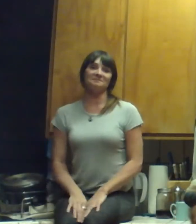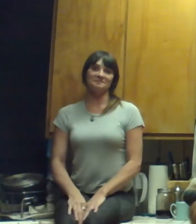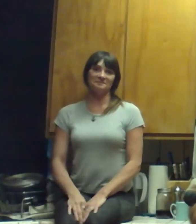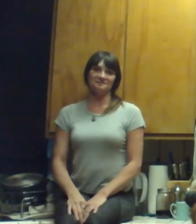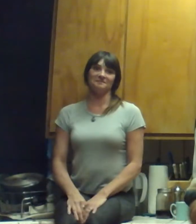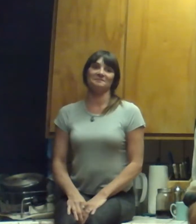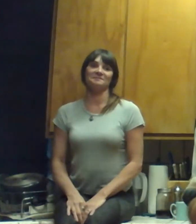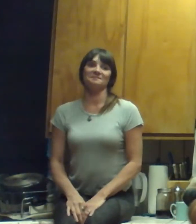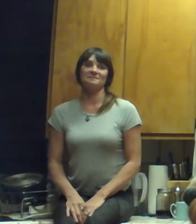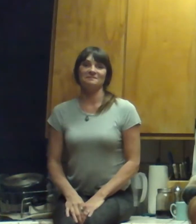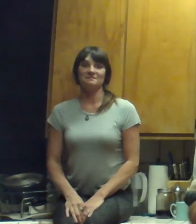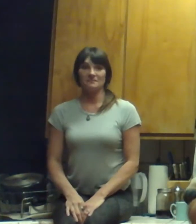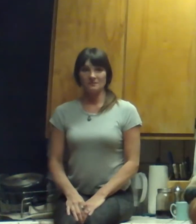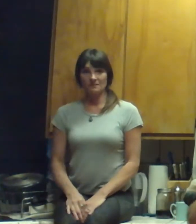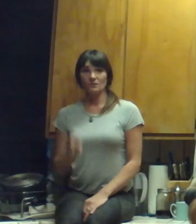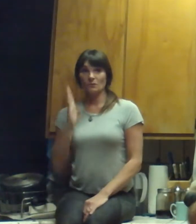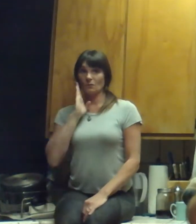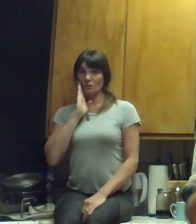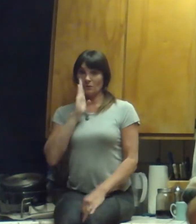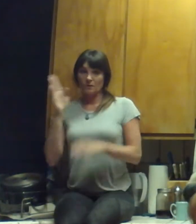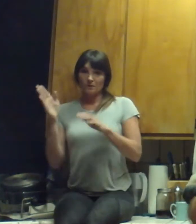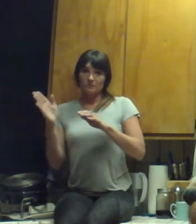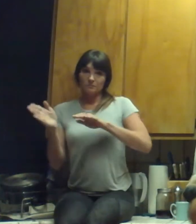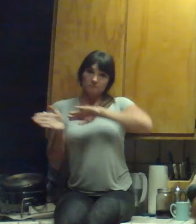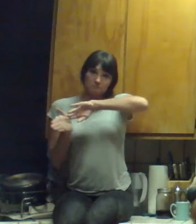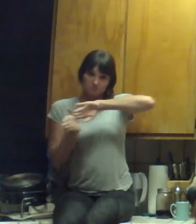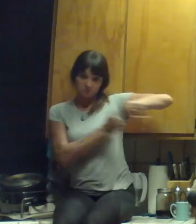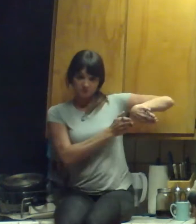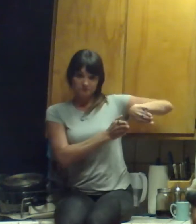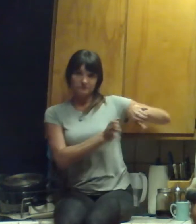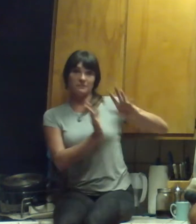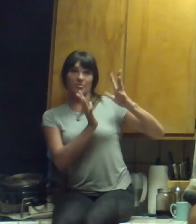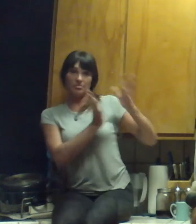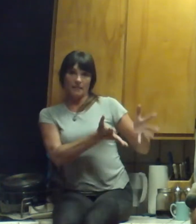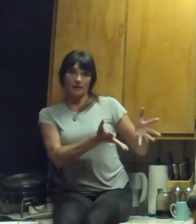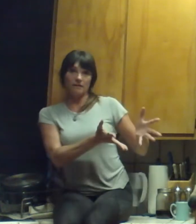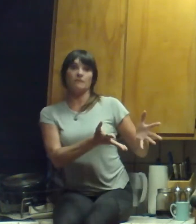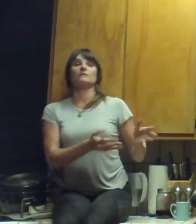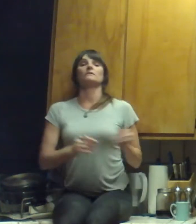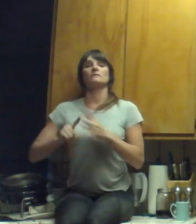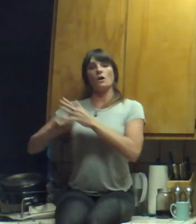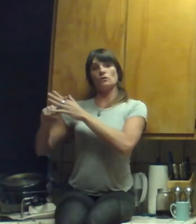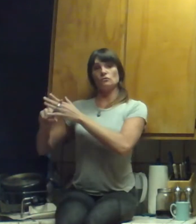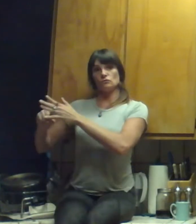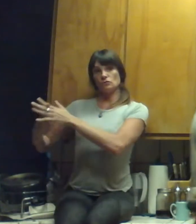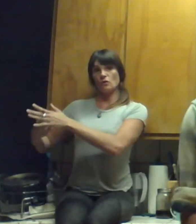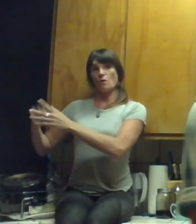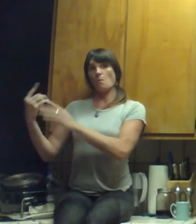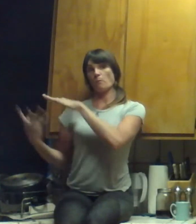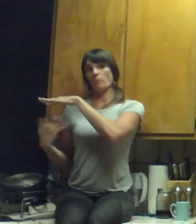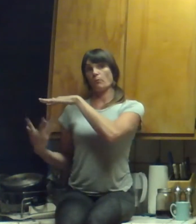We're gonna set these guys aside and start boiling some water.